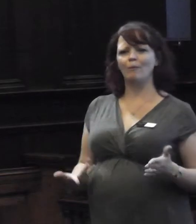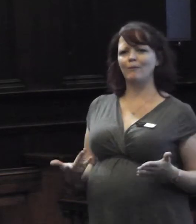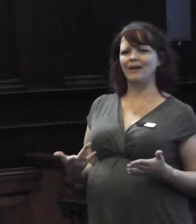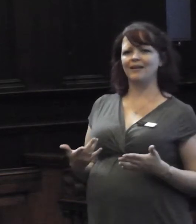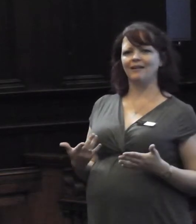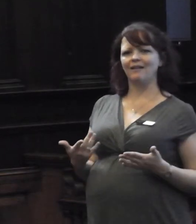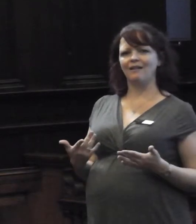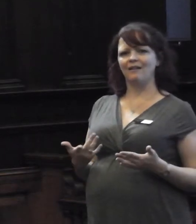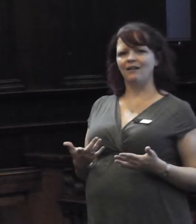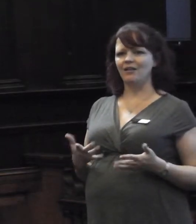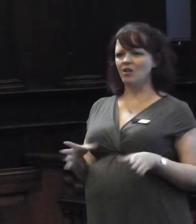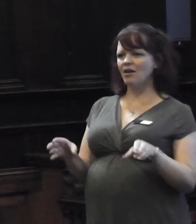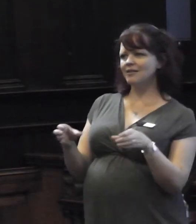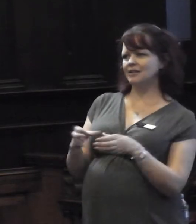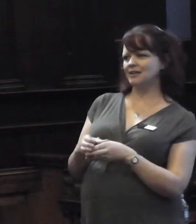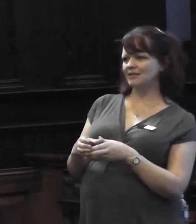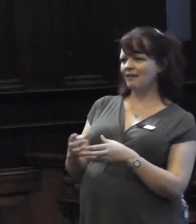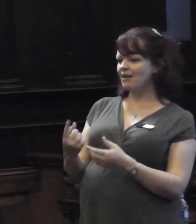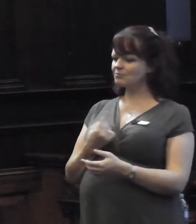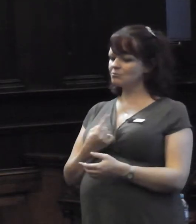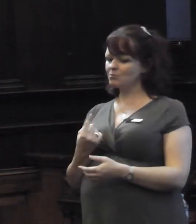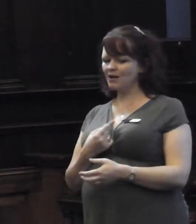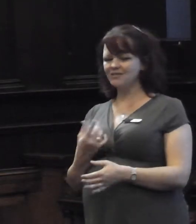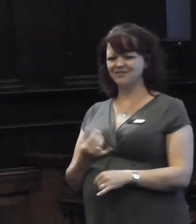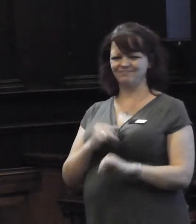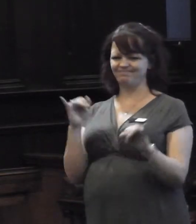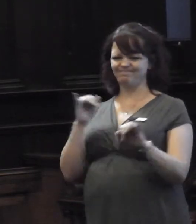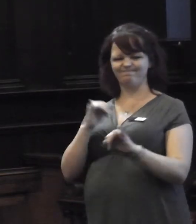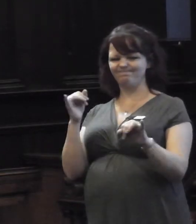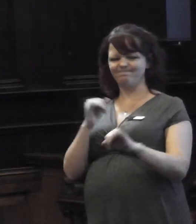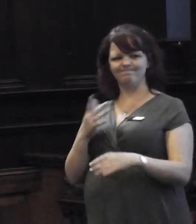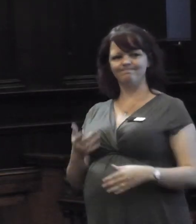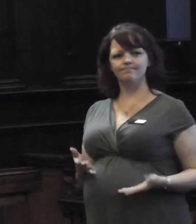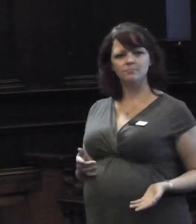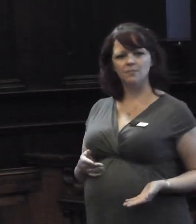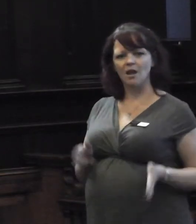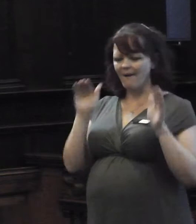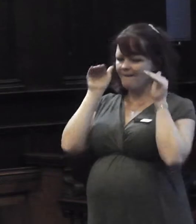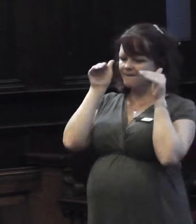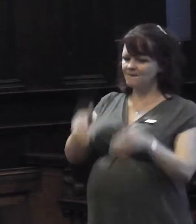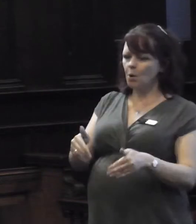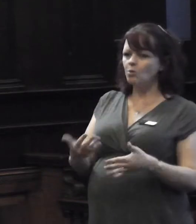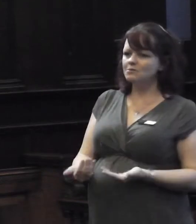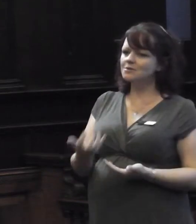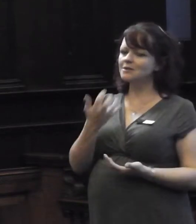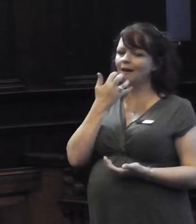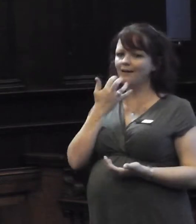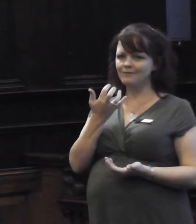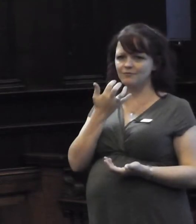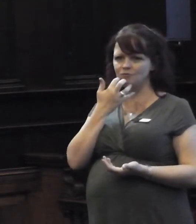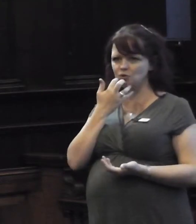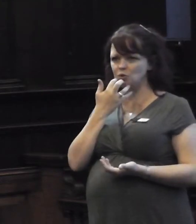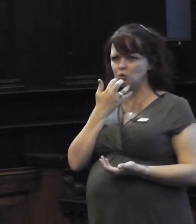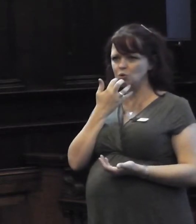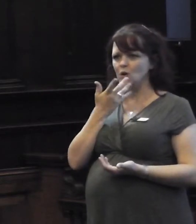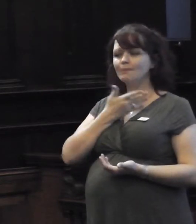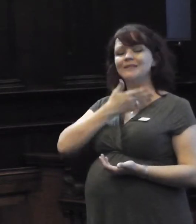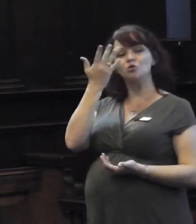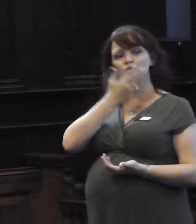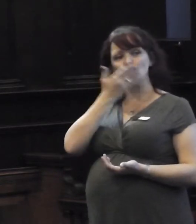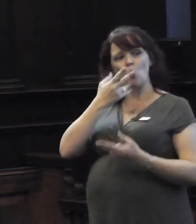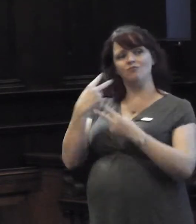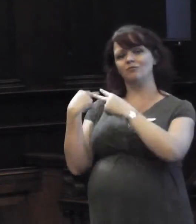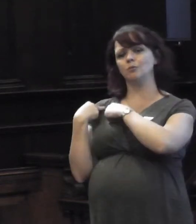a tough gang member. The focus must, in my opinion, be upon